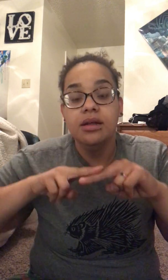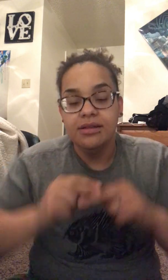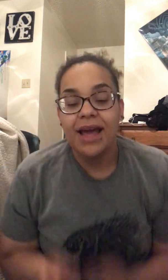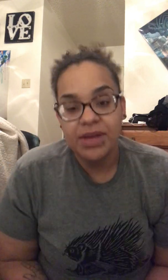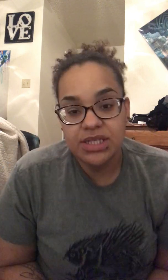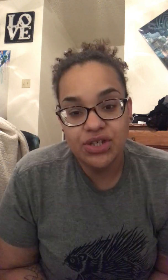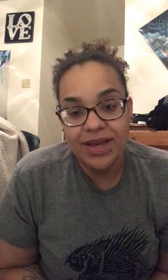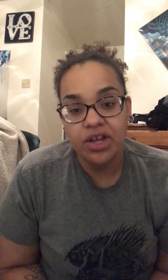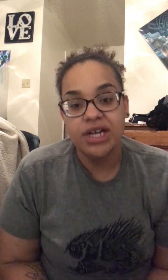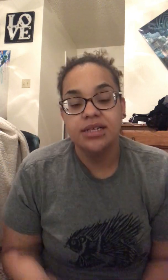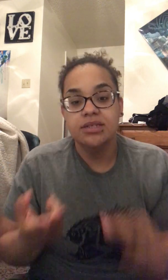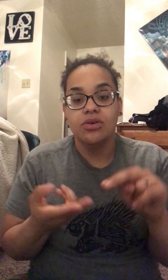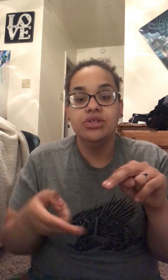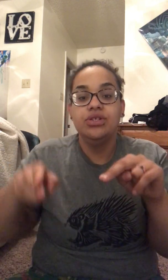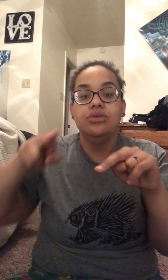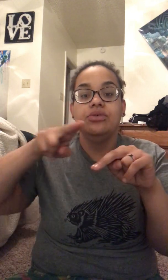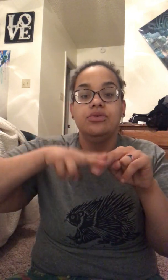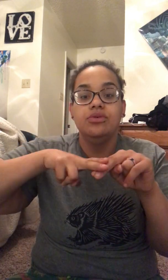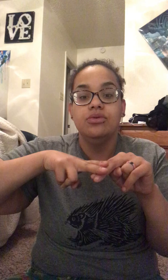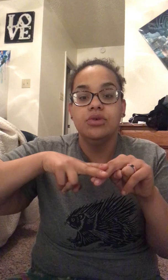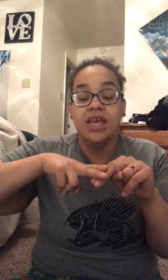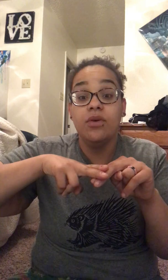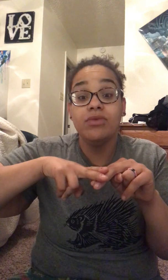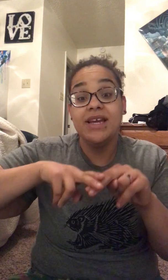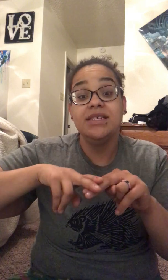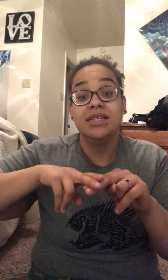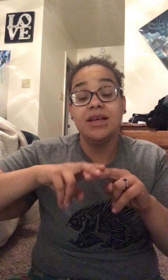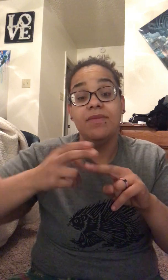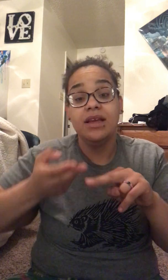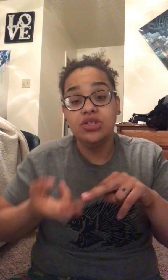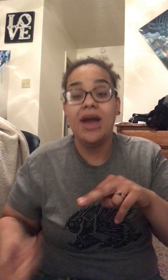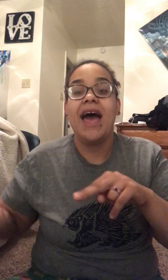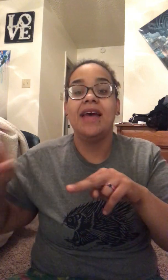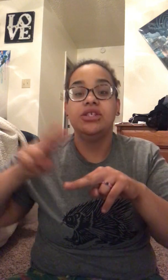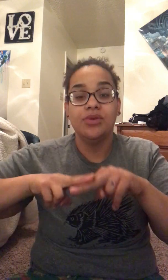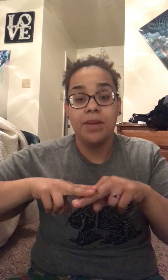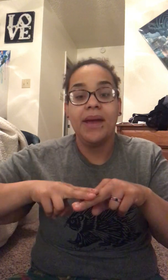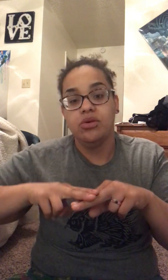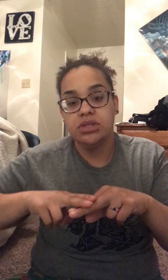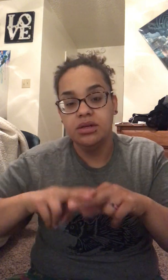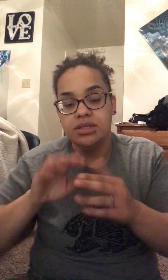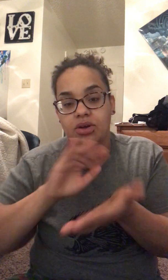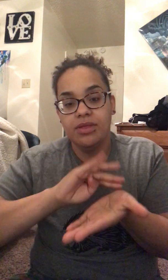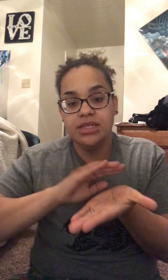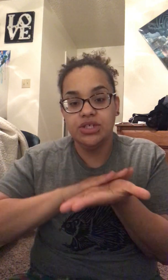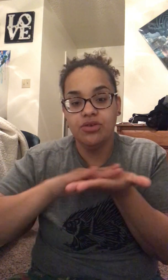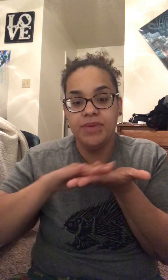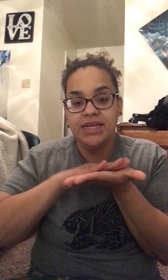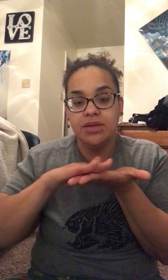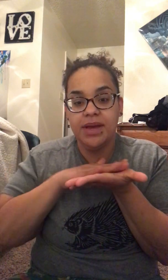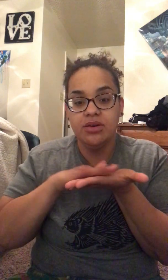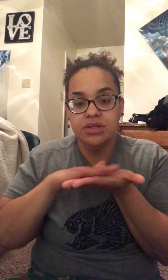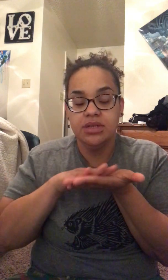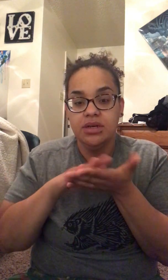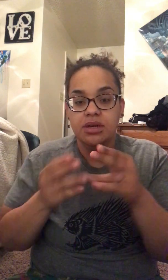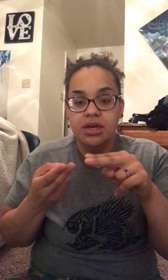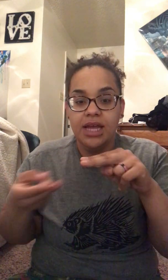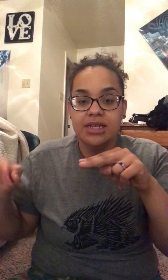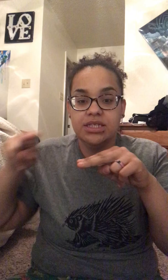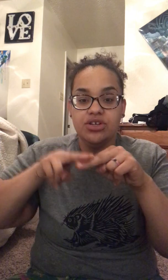That means to increase or to give a raise to something, to add to an amount. So this is your base amount, and this is you're just